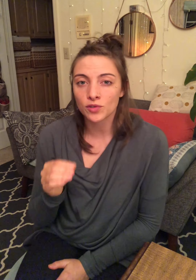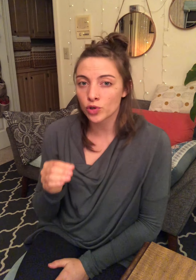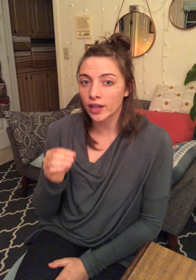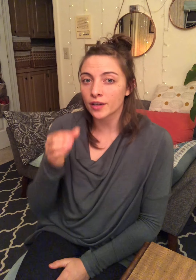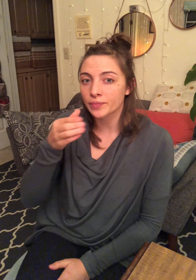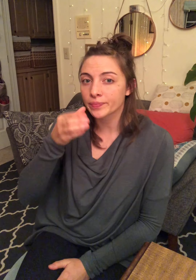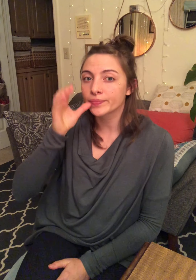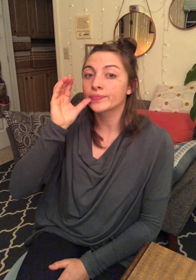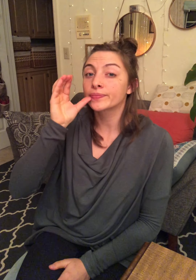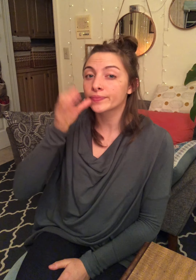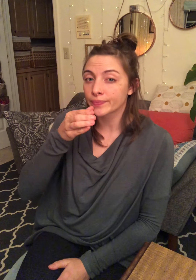drink,